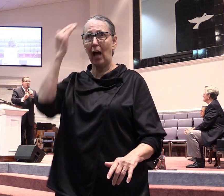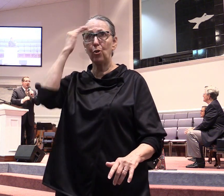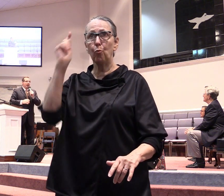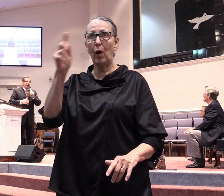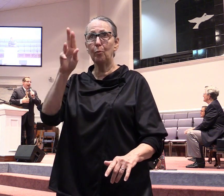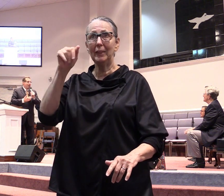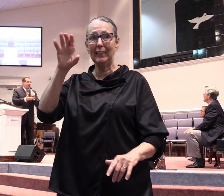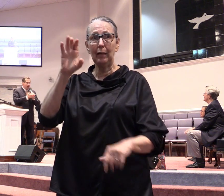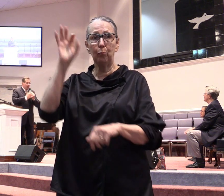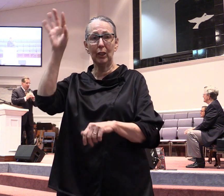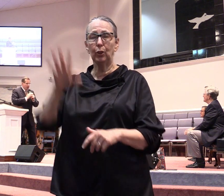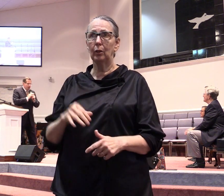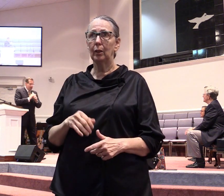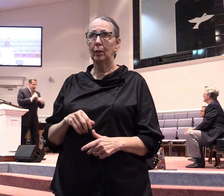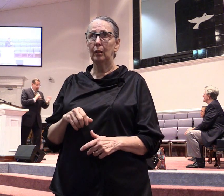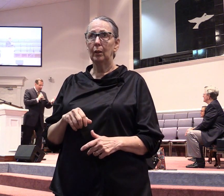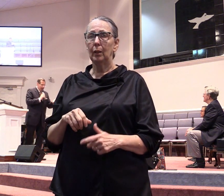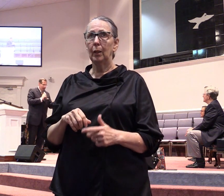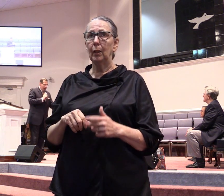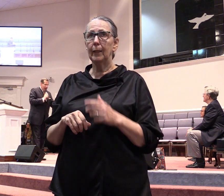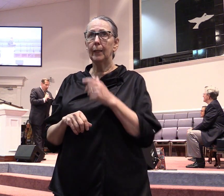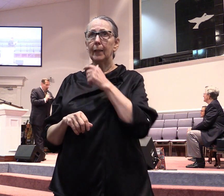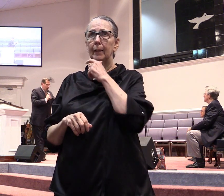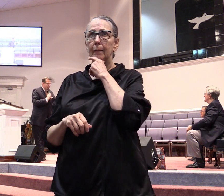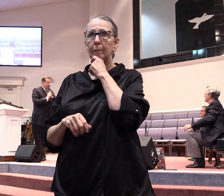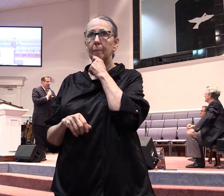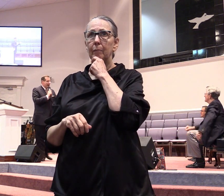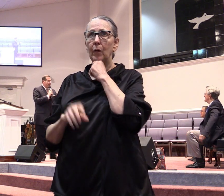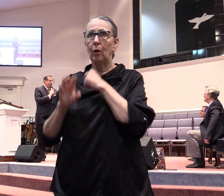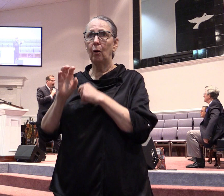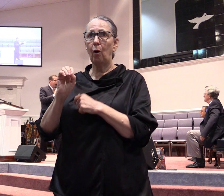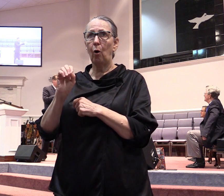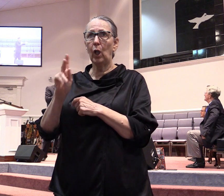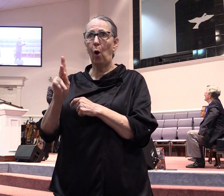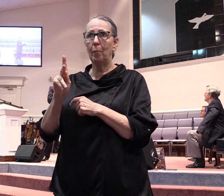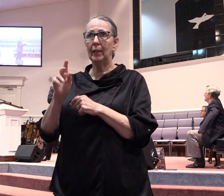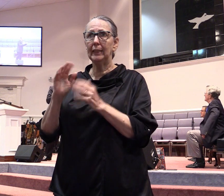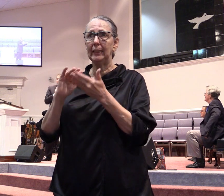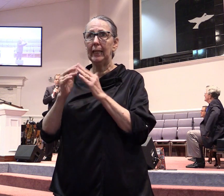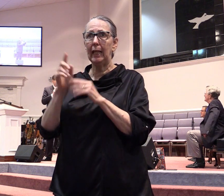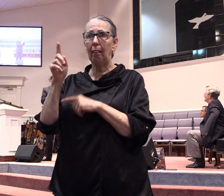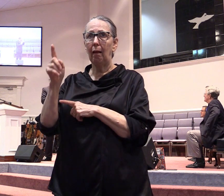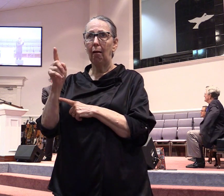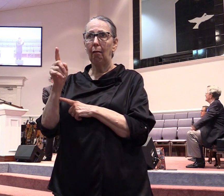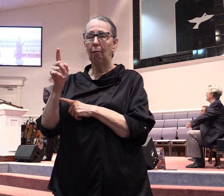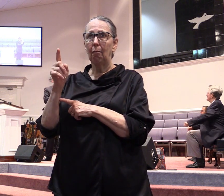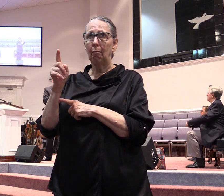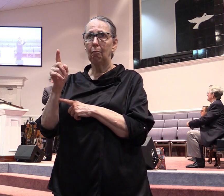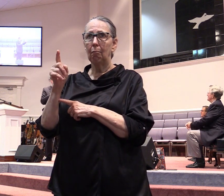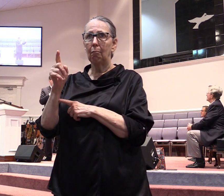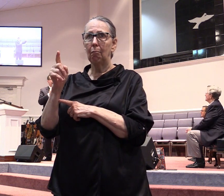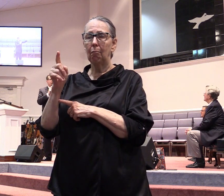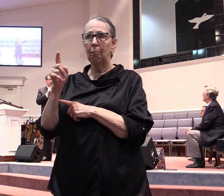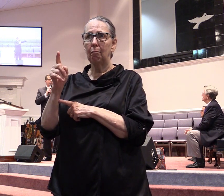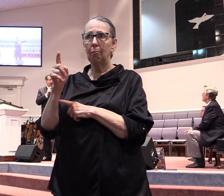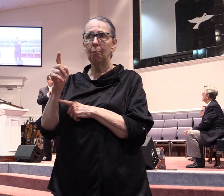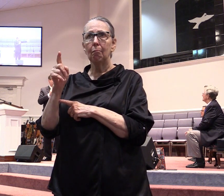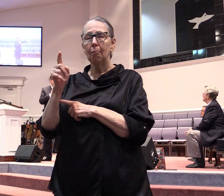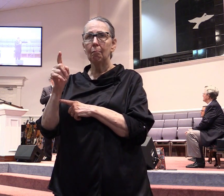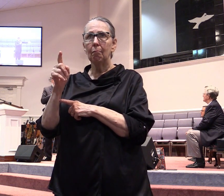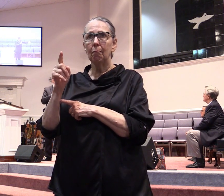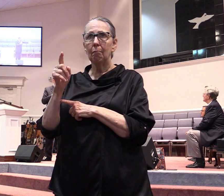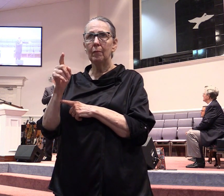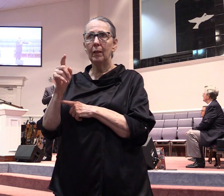apostolic preacher that I would sing with Gold City that weekend in Oklahoma City. I'd been filling in with them, and we had sung for this place, and